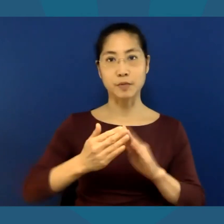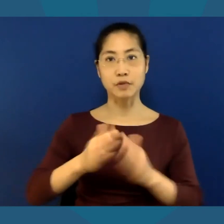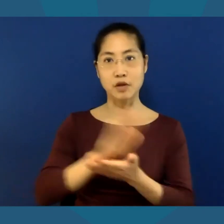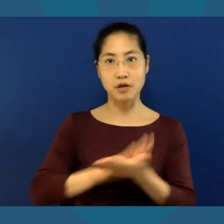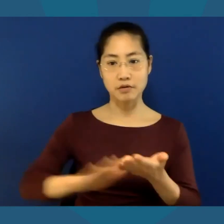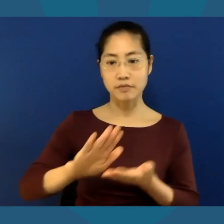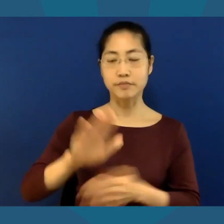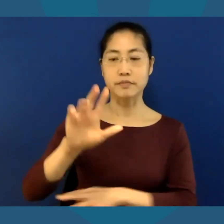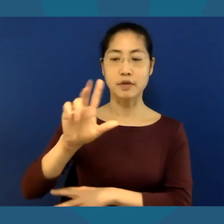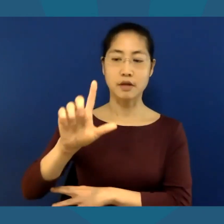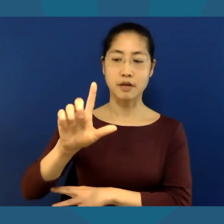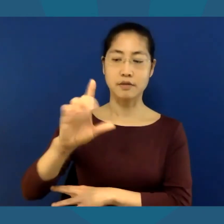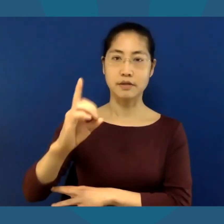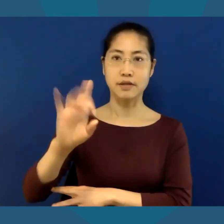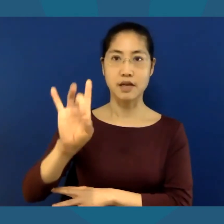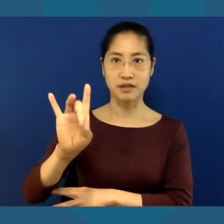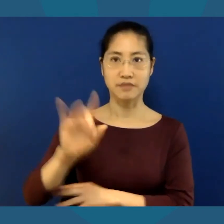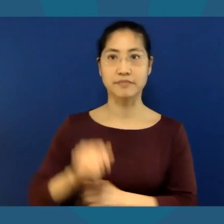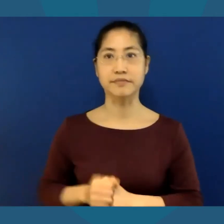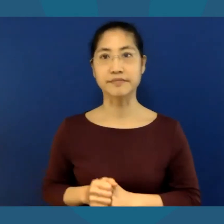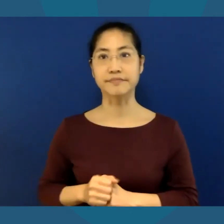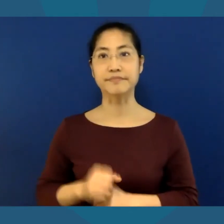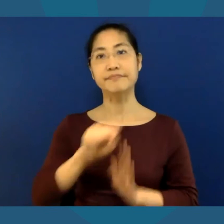Community Colleges, LD 8.